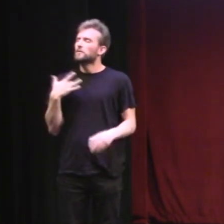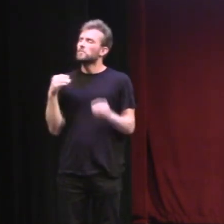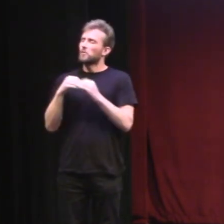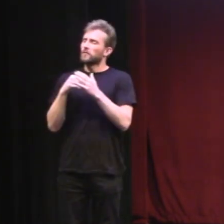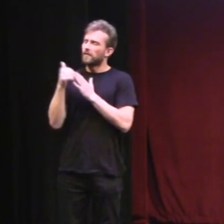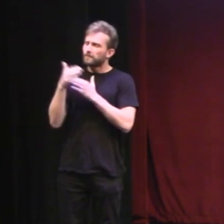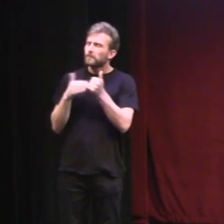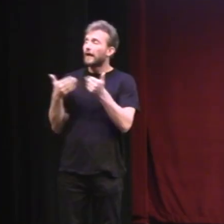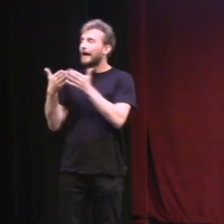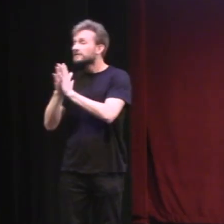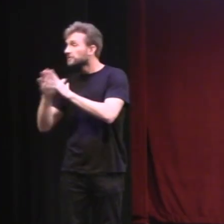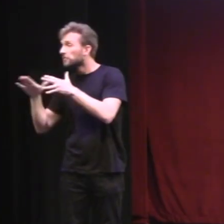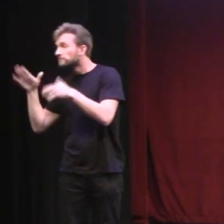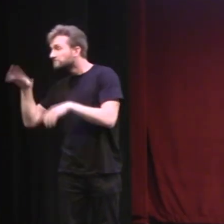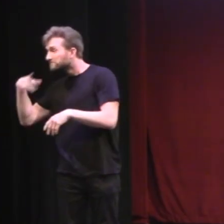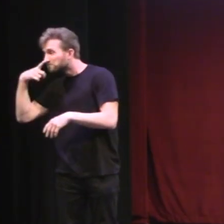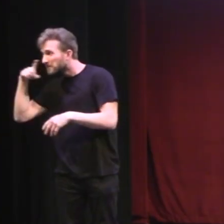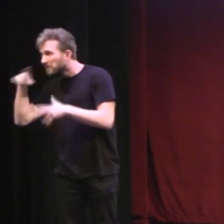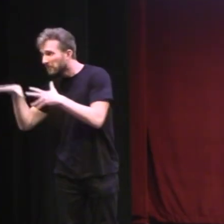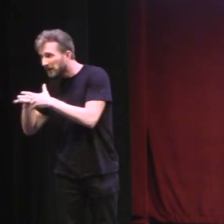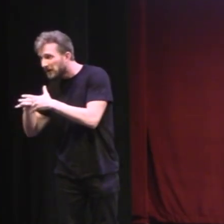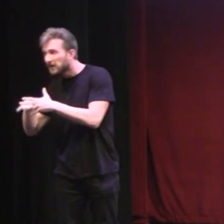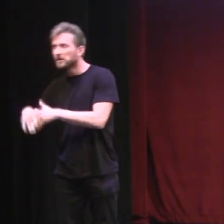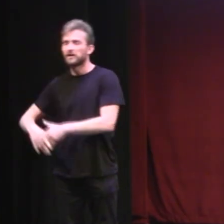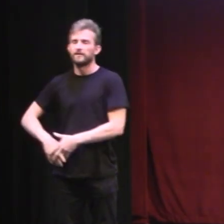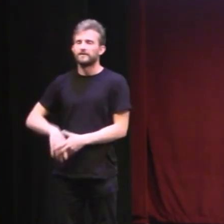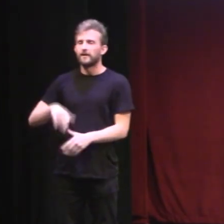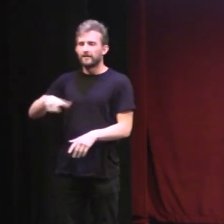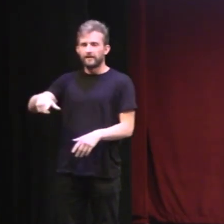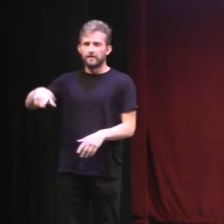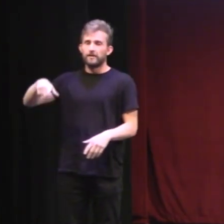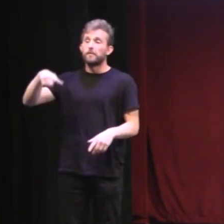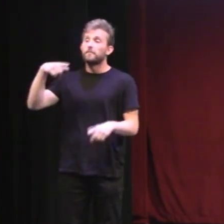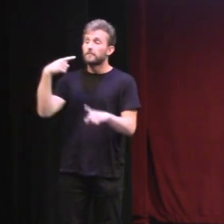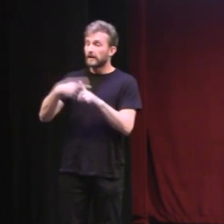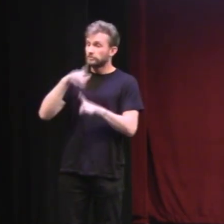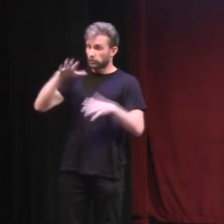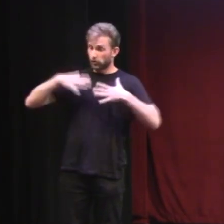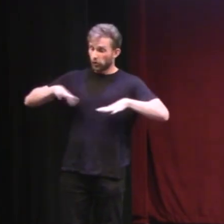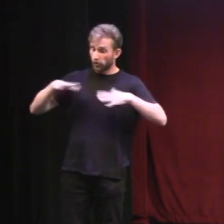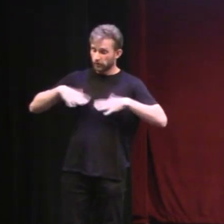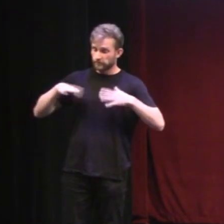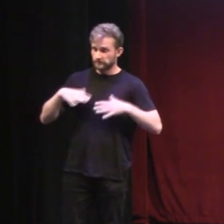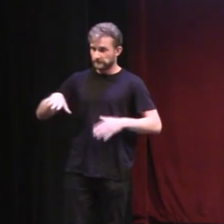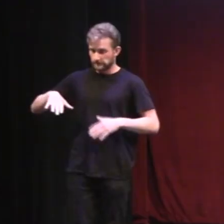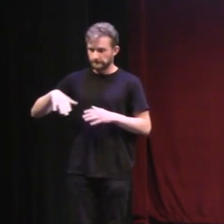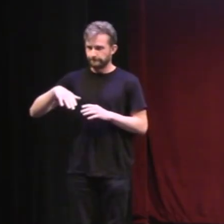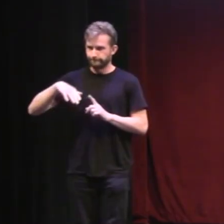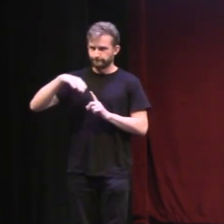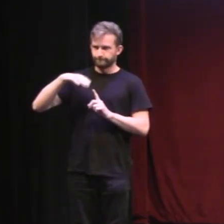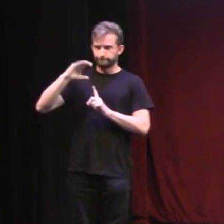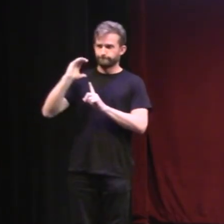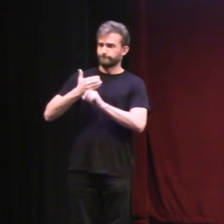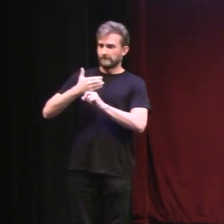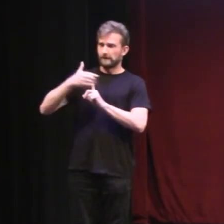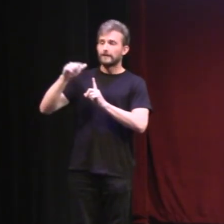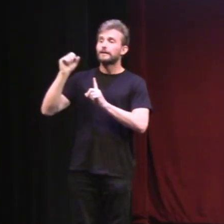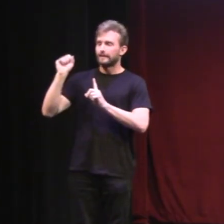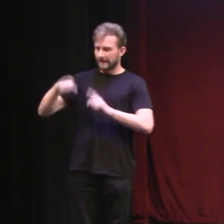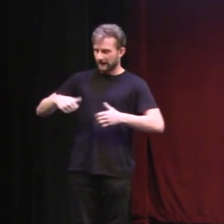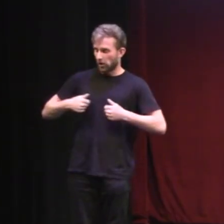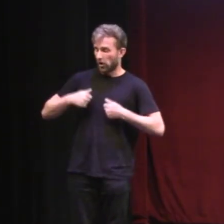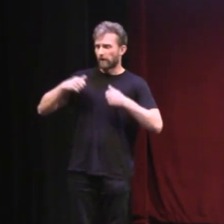now comfortable taking off the outermost layer of her clothing around the group. And the reason why this is important, the reason that she